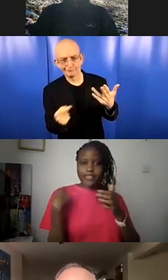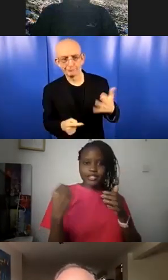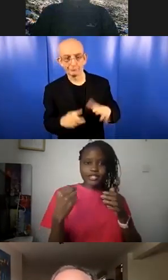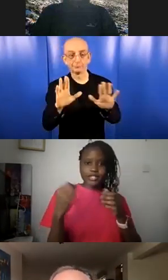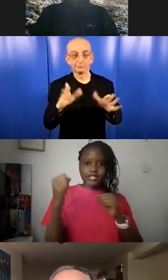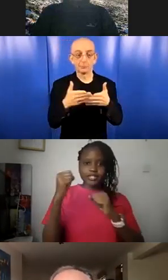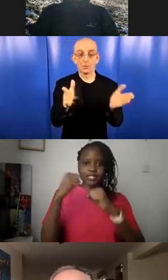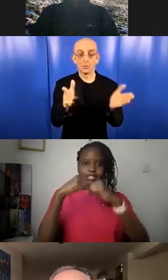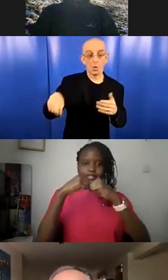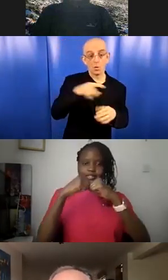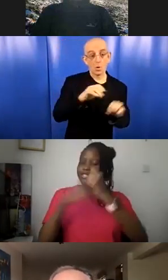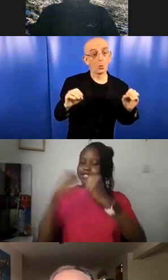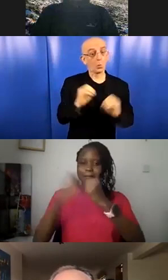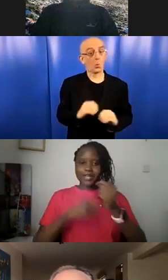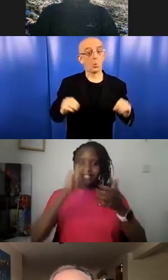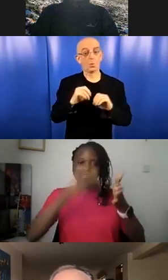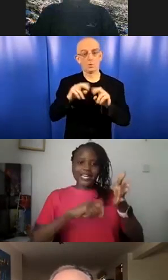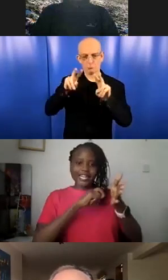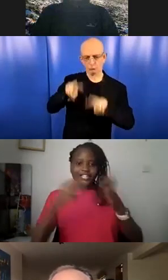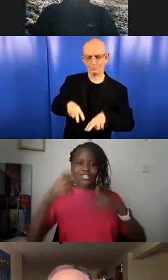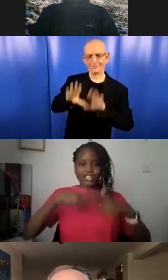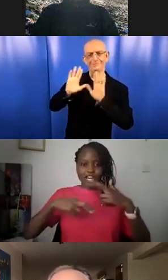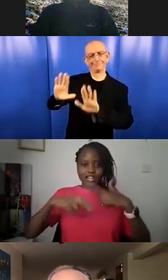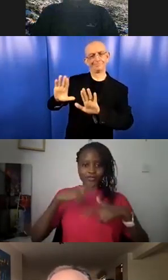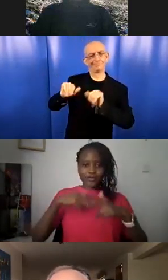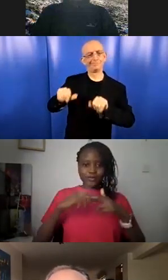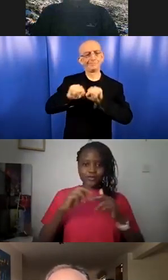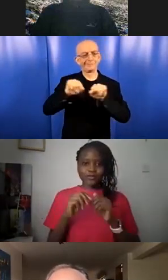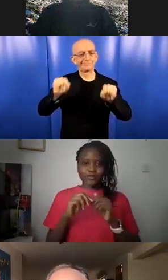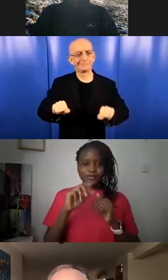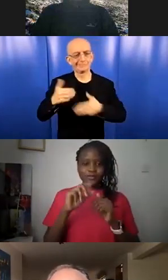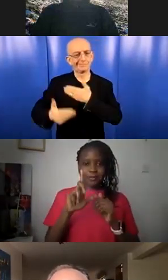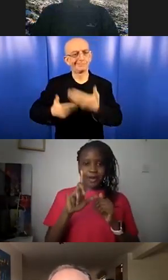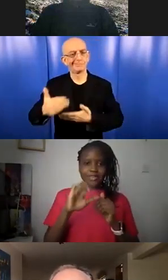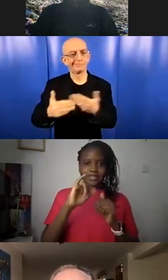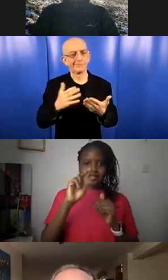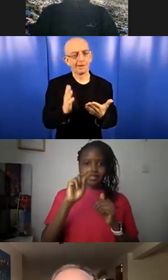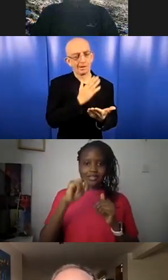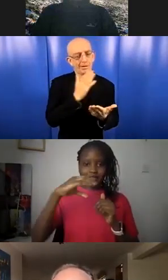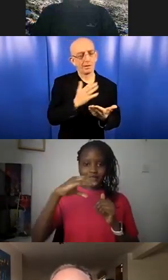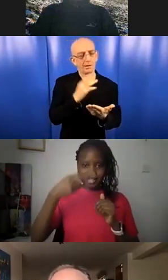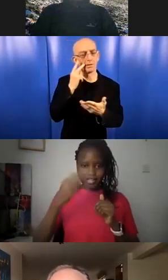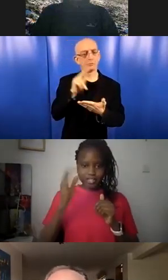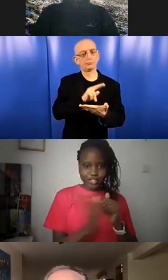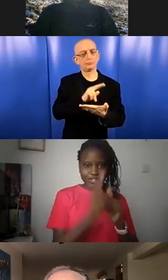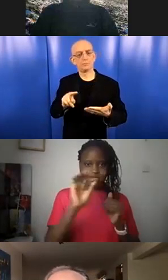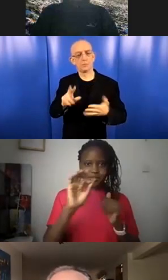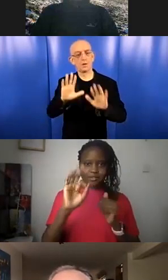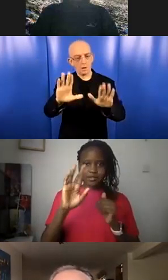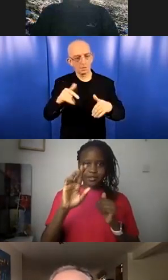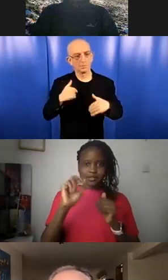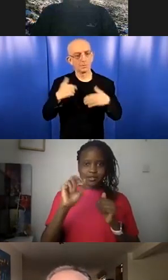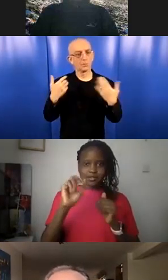review by Lynch, Singal, and Francis that the EdTech Hub released in March of this